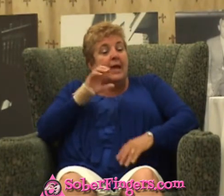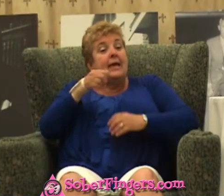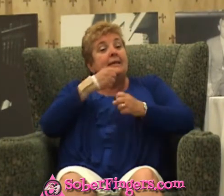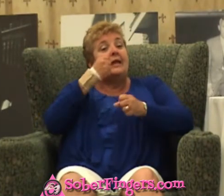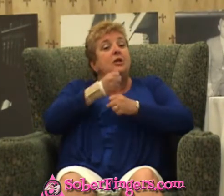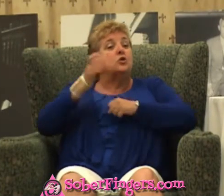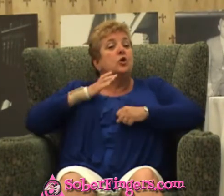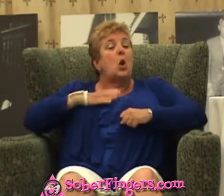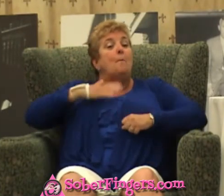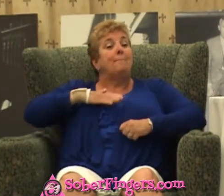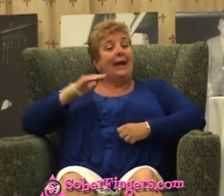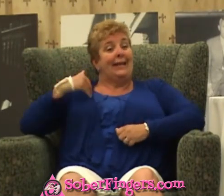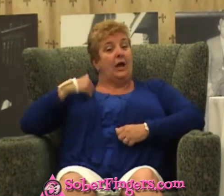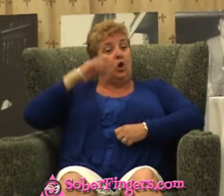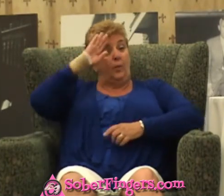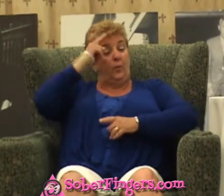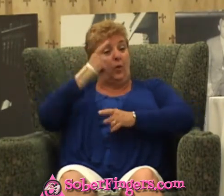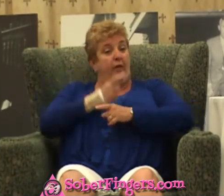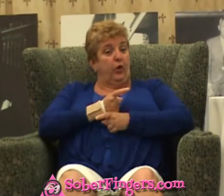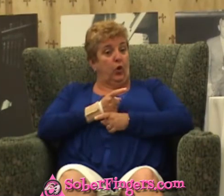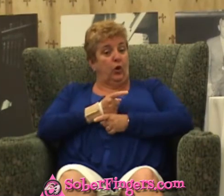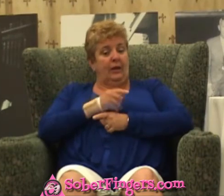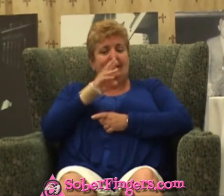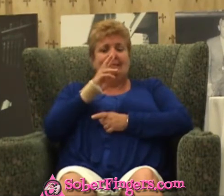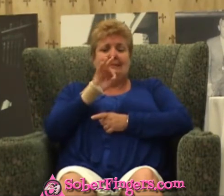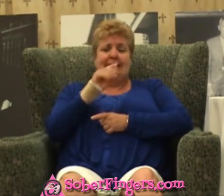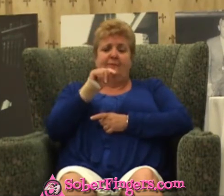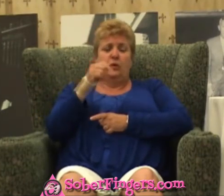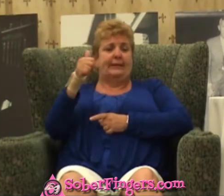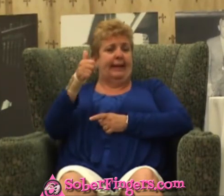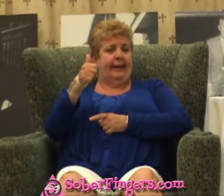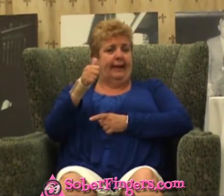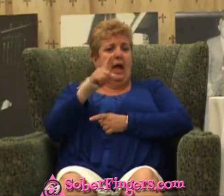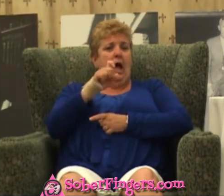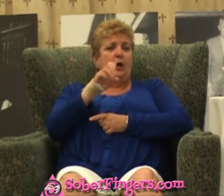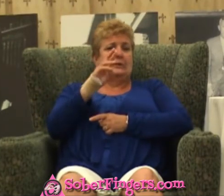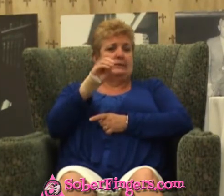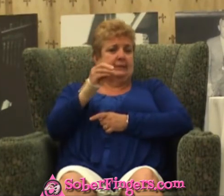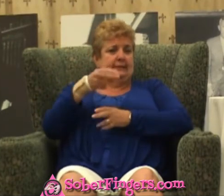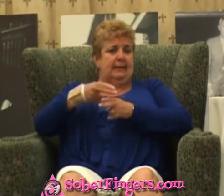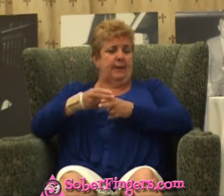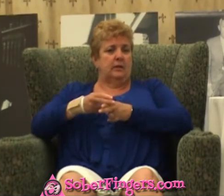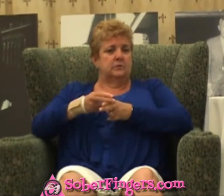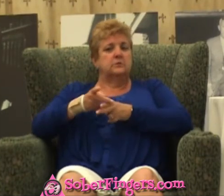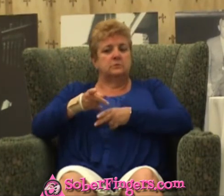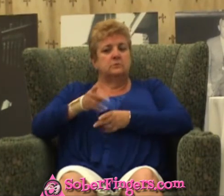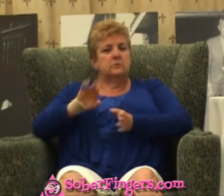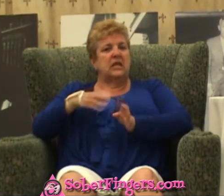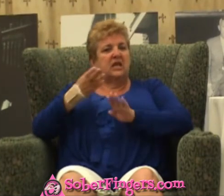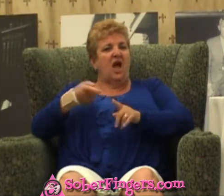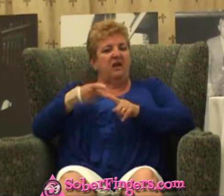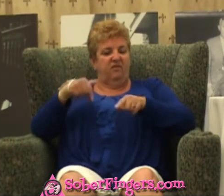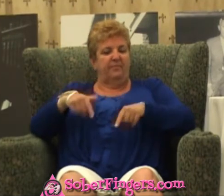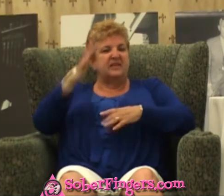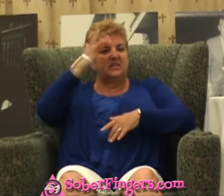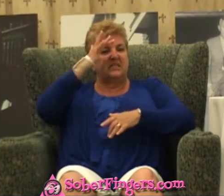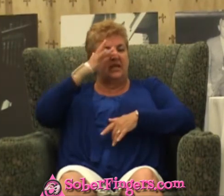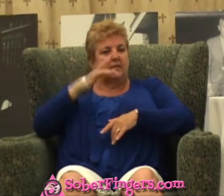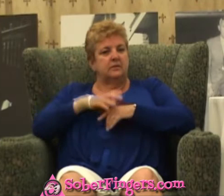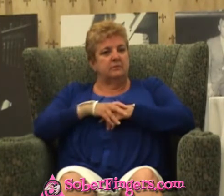was 6'10", 160 pounds, 30 years old when he lay on life support in a Spokane hospital. Little pinholes in his heart from doing